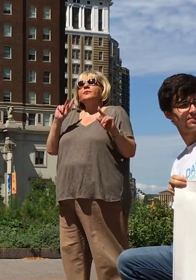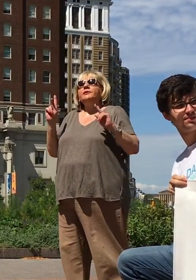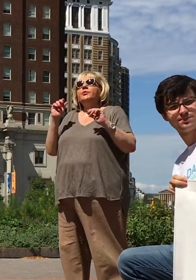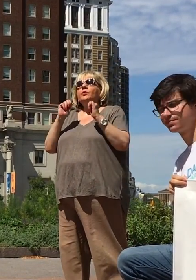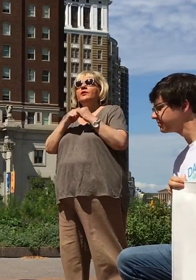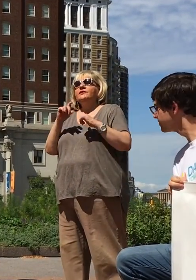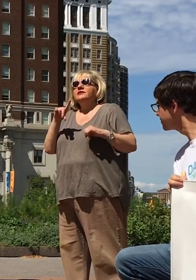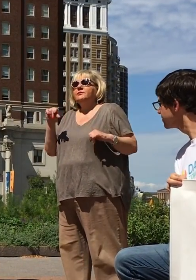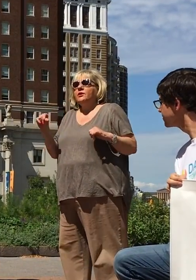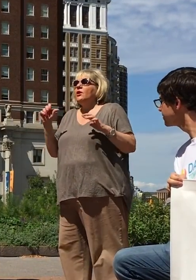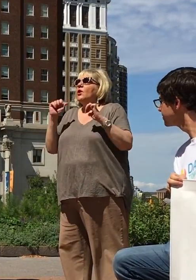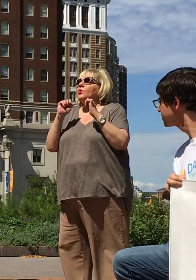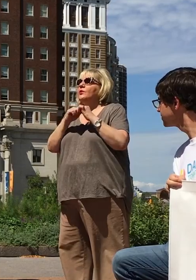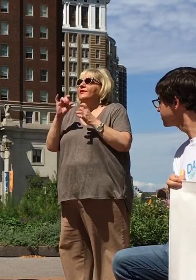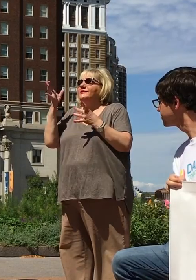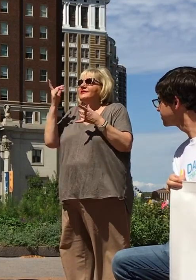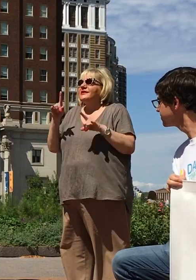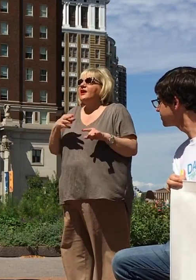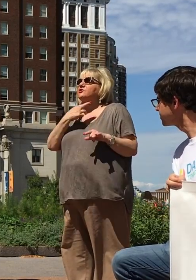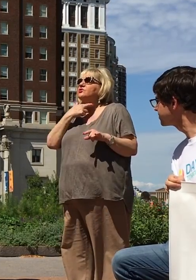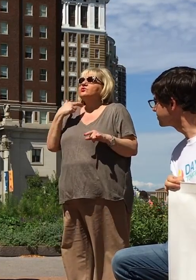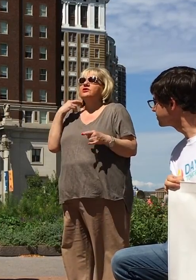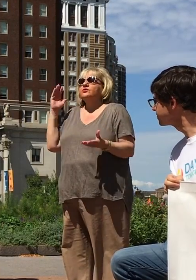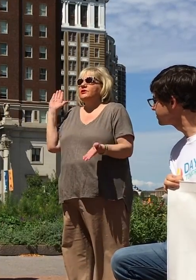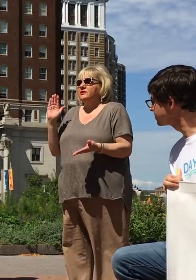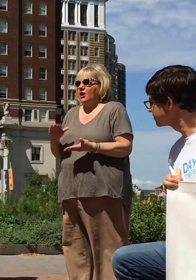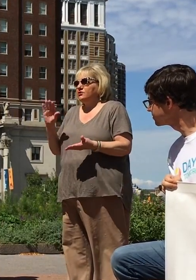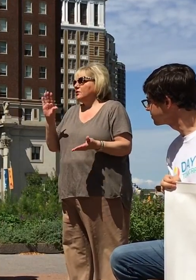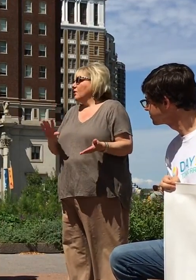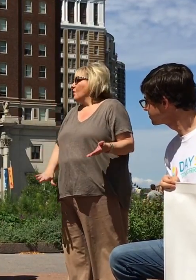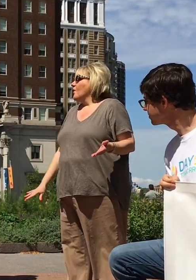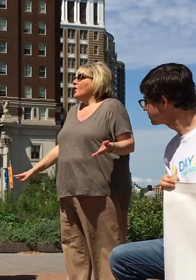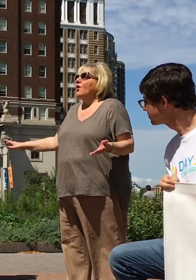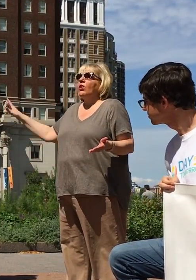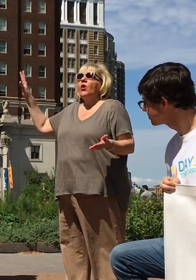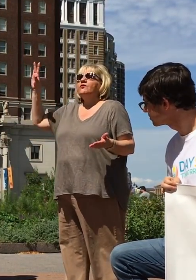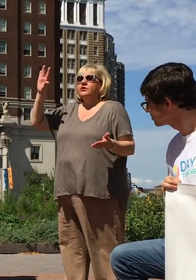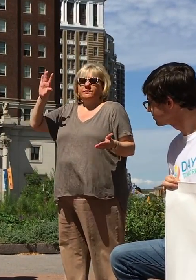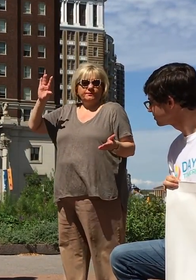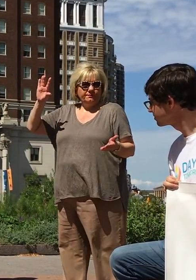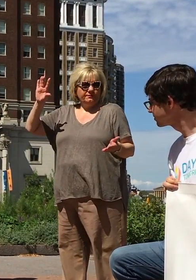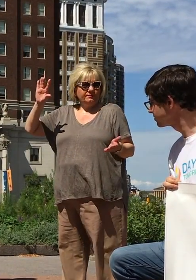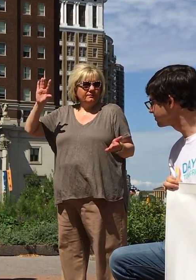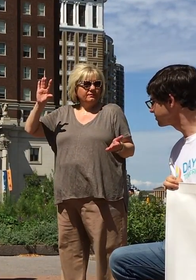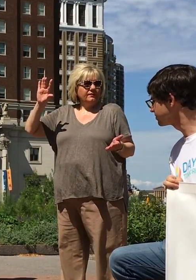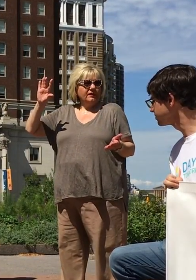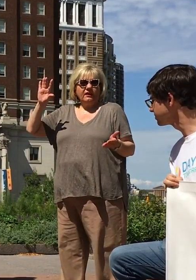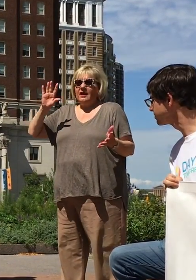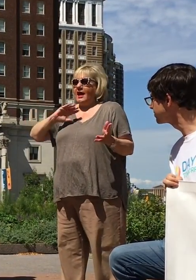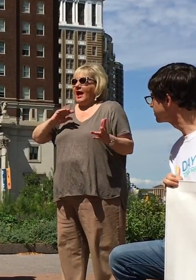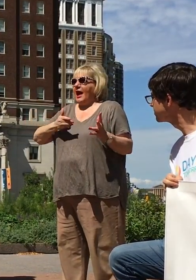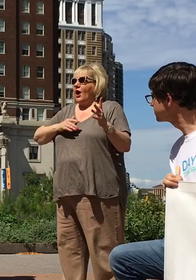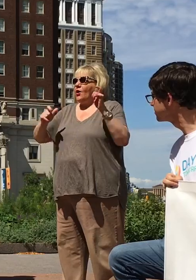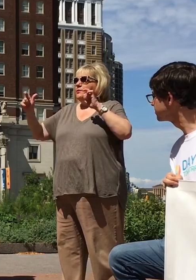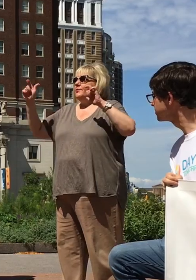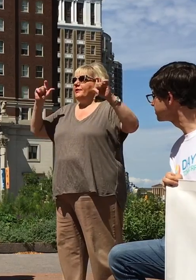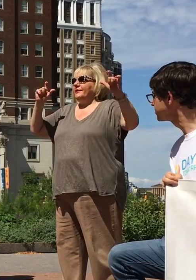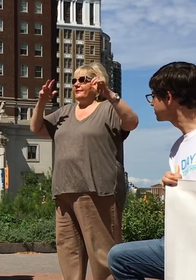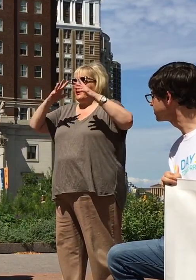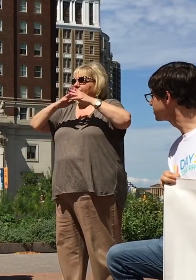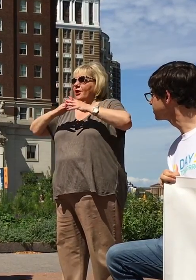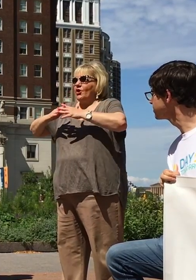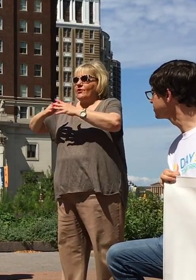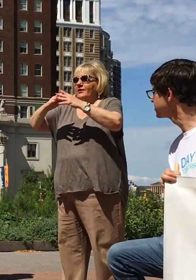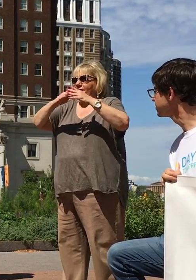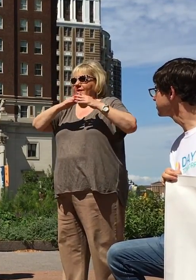in matters of disaster risk reduction across our big continents. In the United